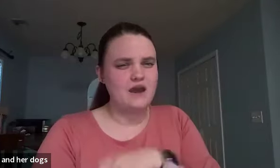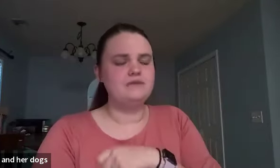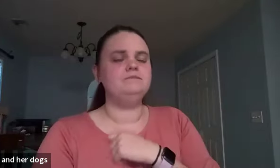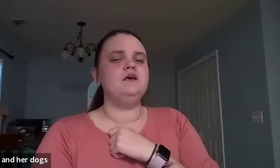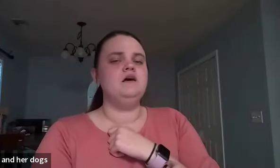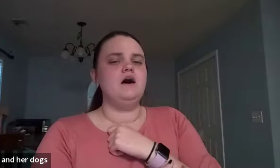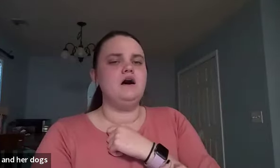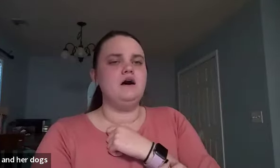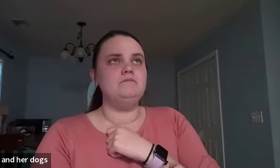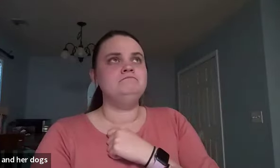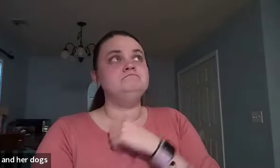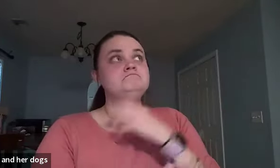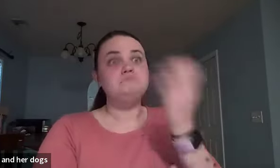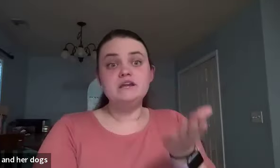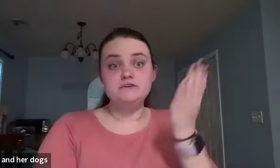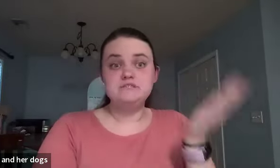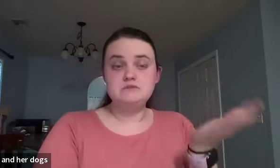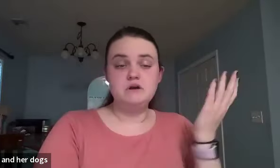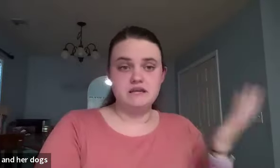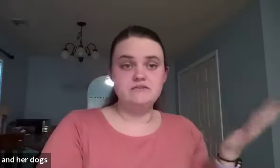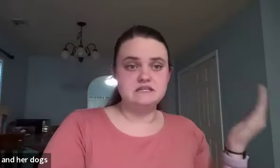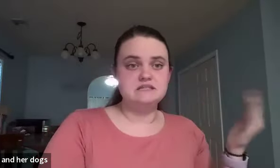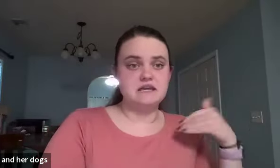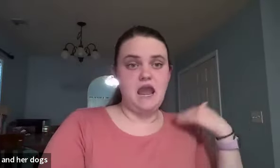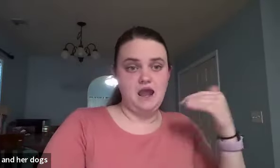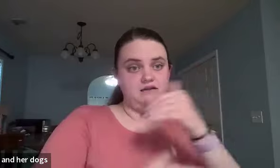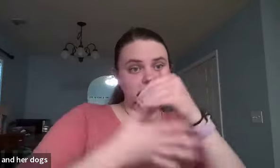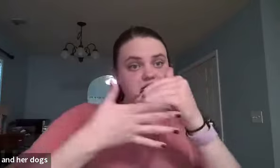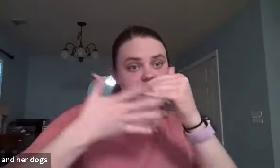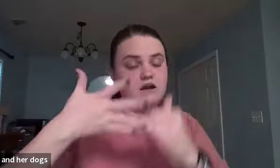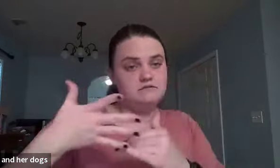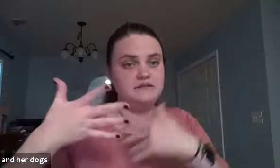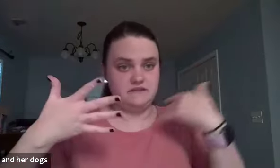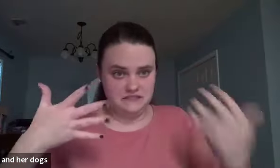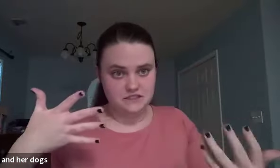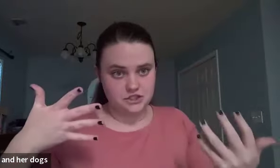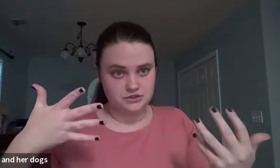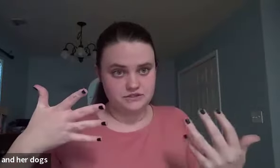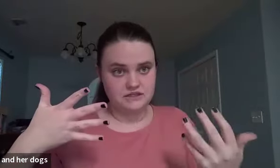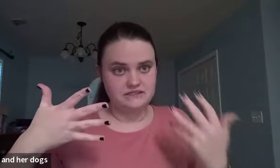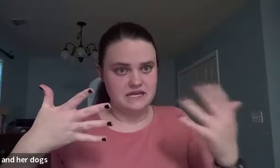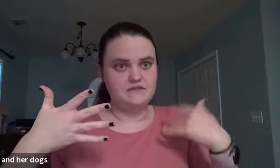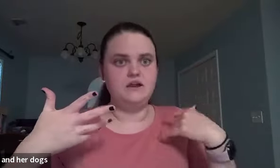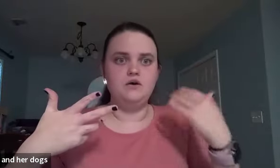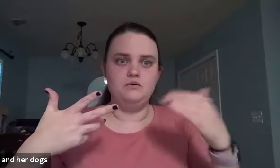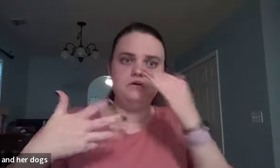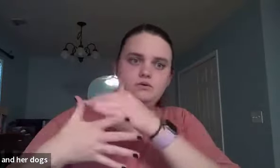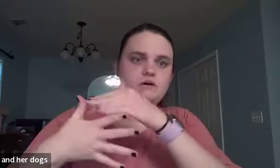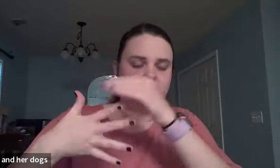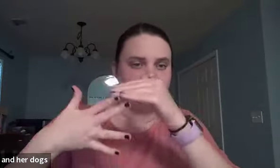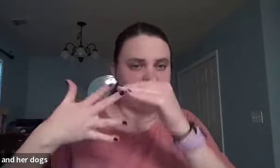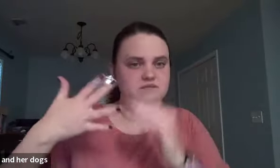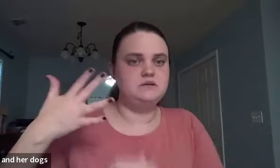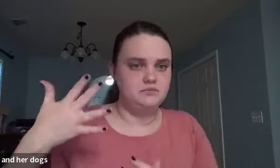that. But if you did want to, in the sense, like add a list of like the teachers, like saying like, oh, who of these